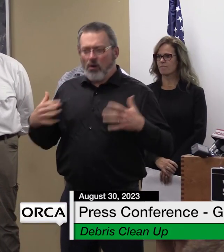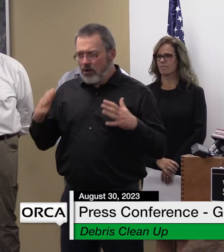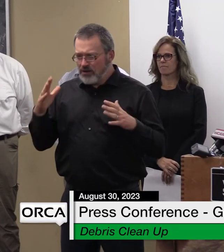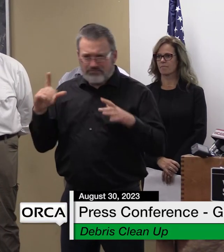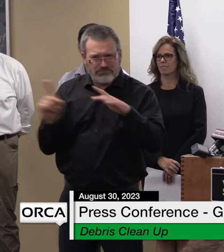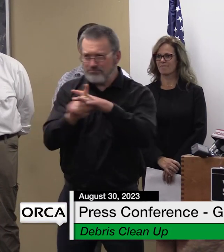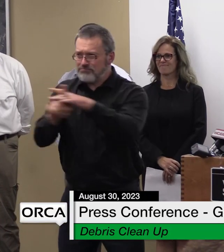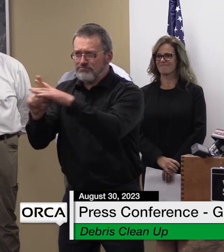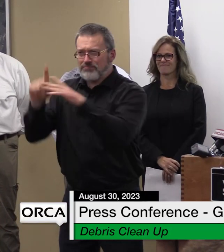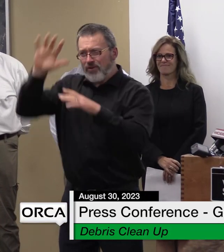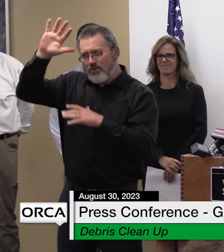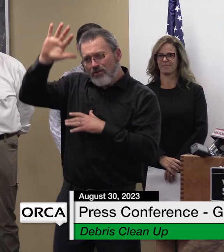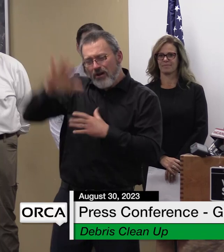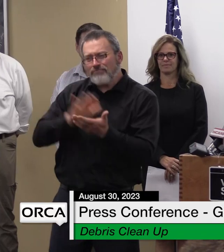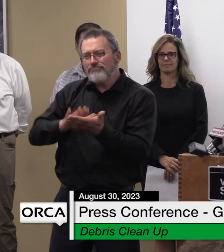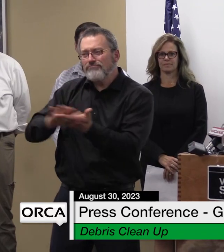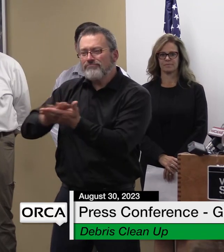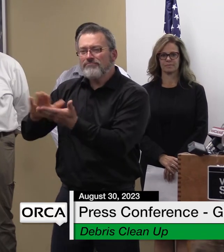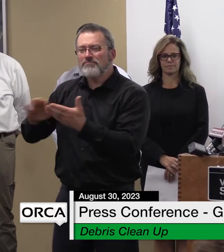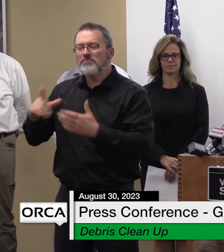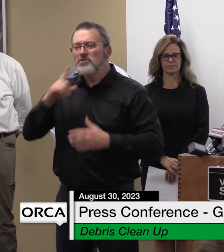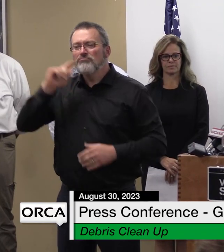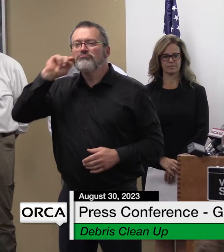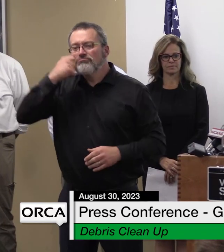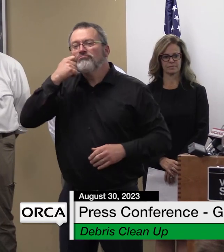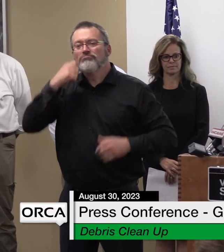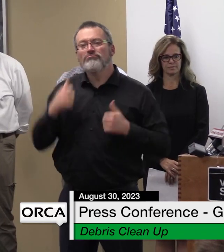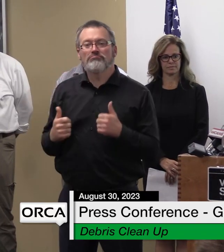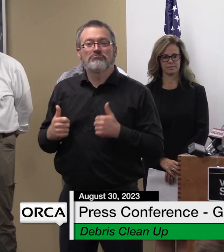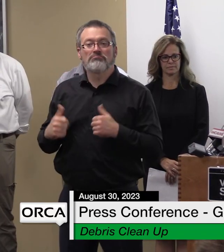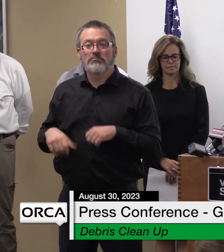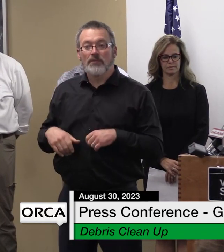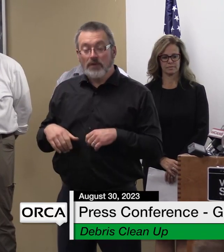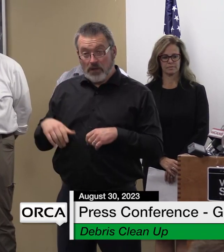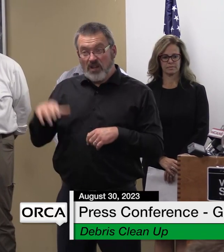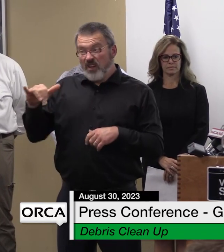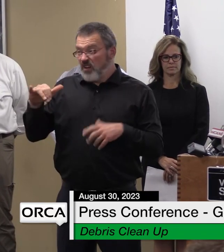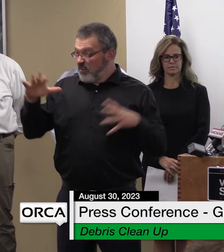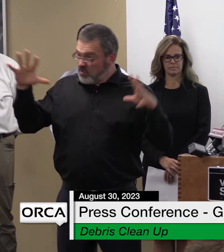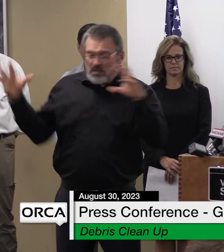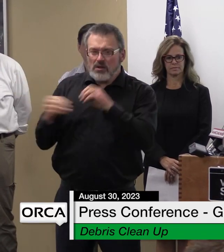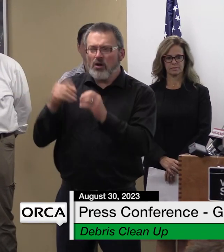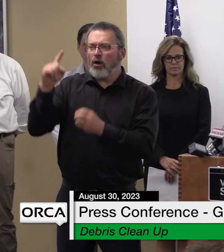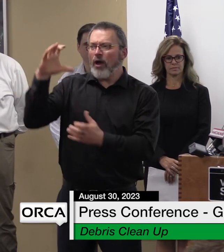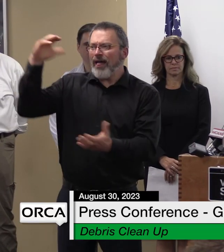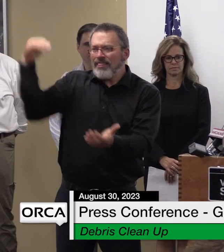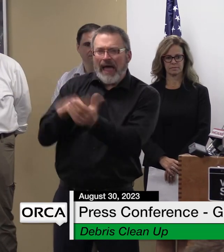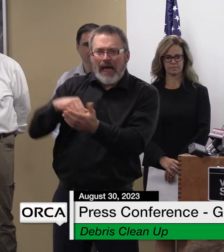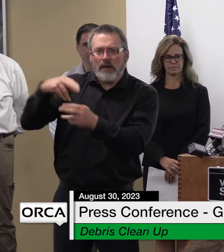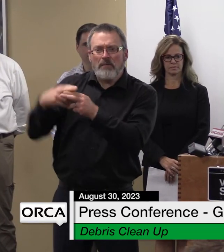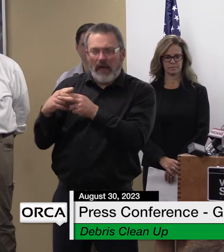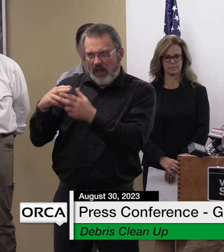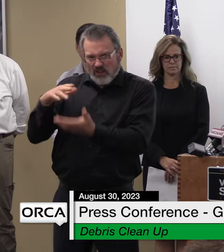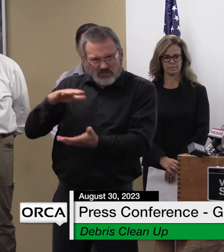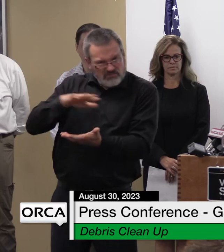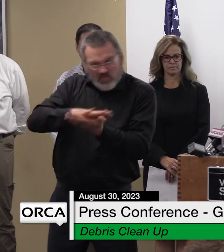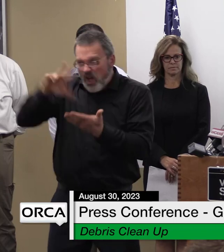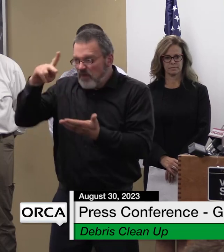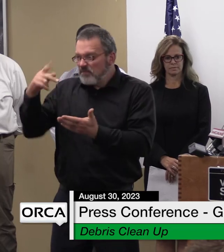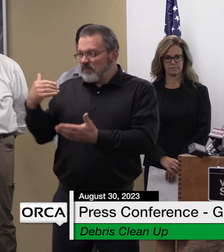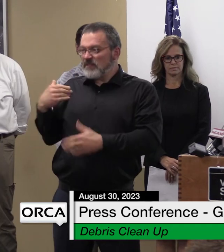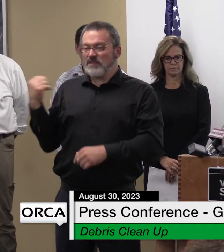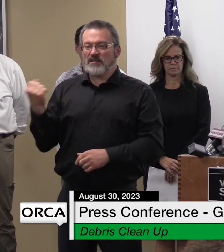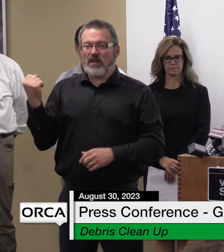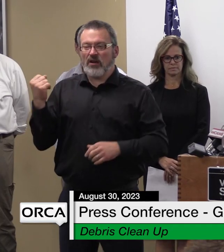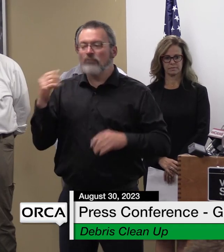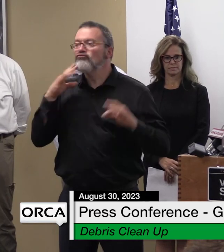So far, we know over 100,000 pounds of debris was collected on Saturday, and that number will continue to grow as